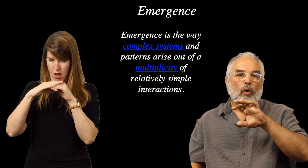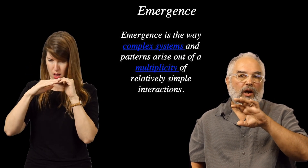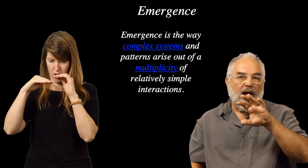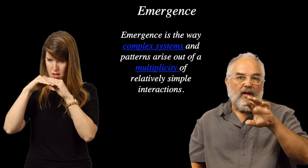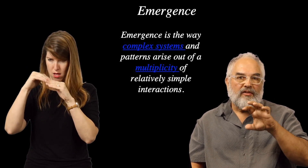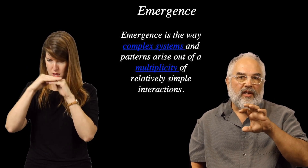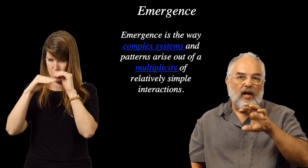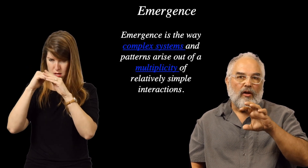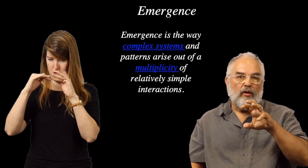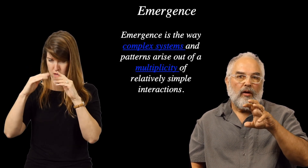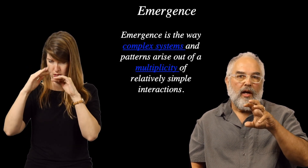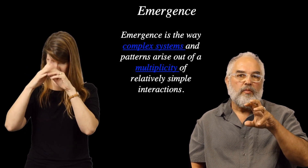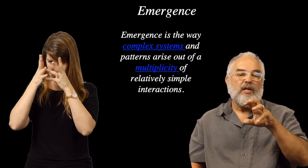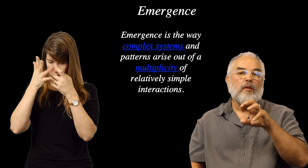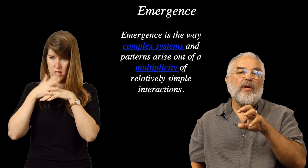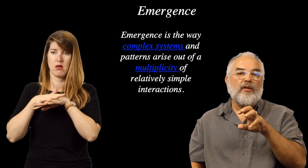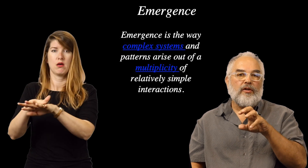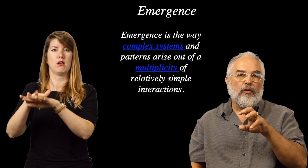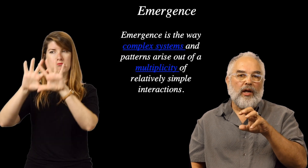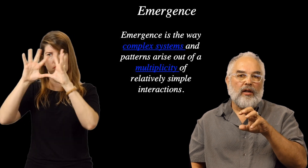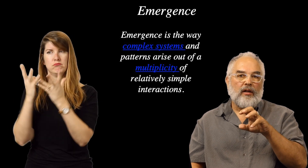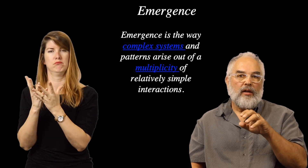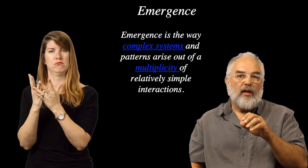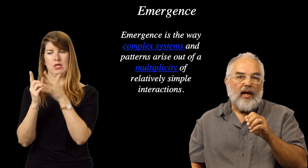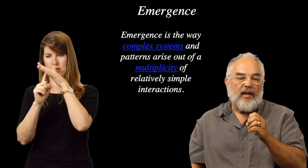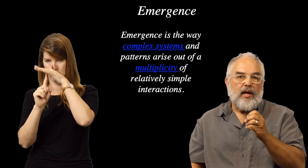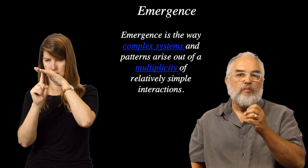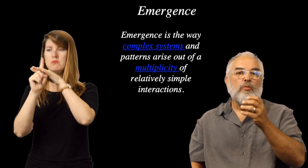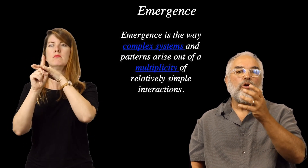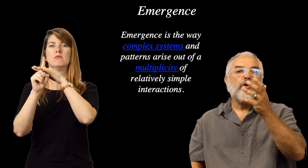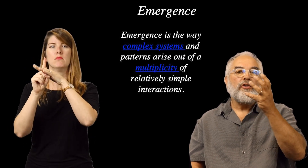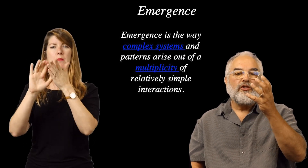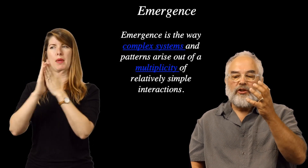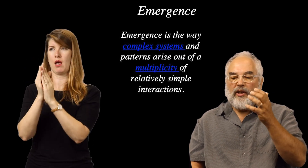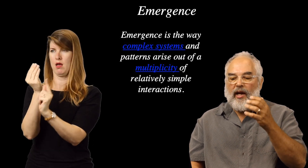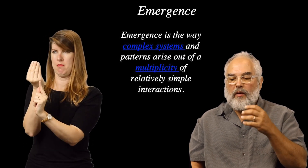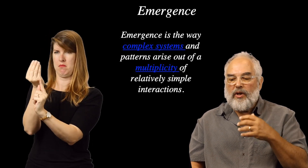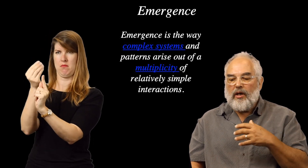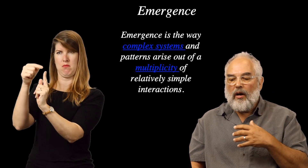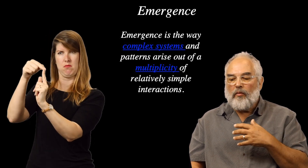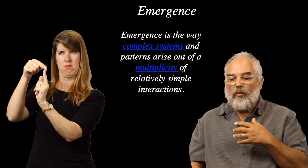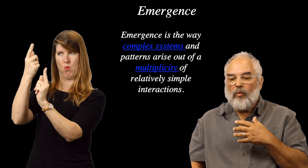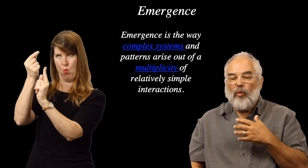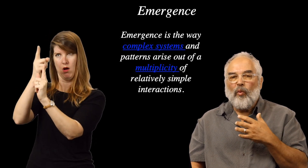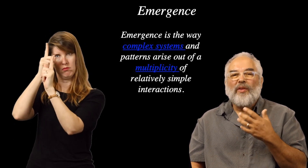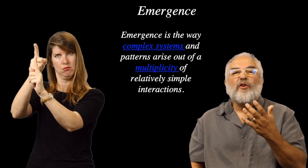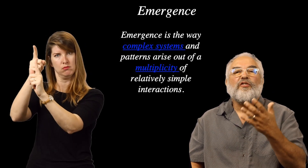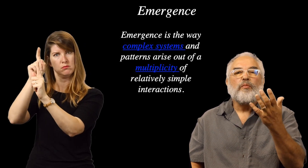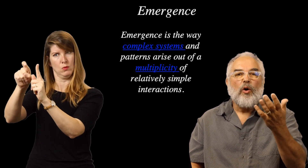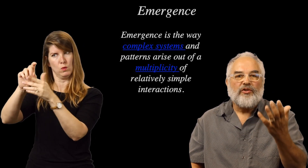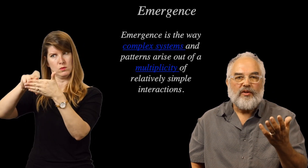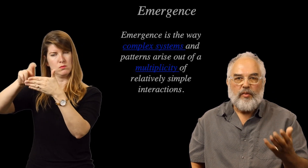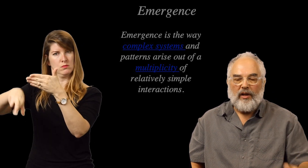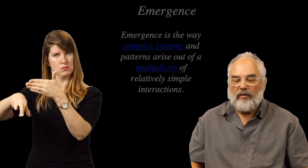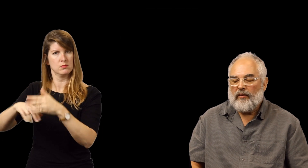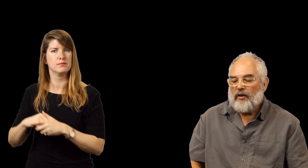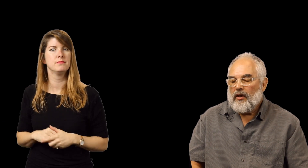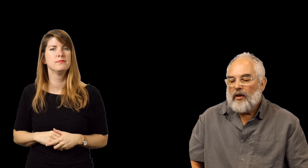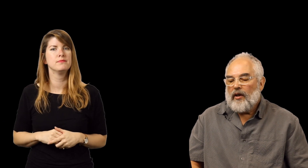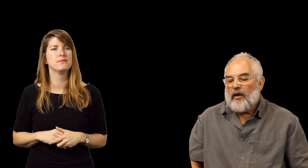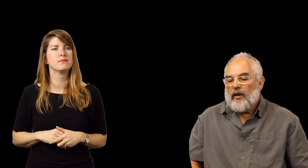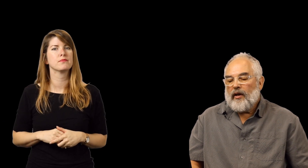that organize together and become integrated, and they emerge and become what they're supposed to